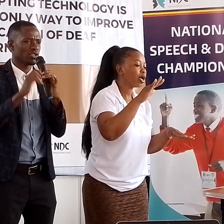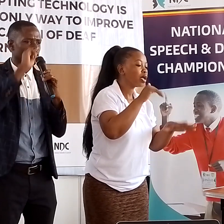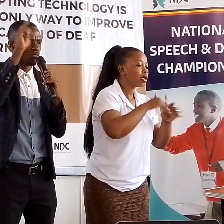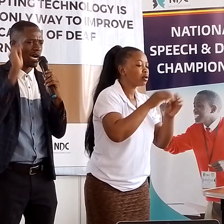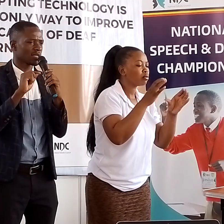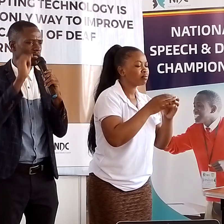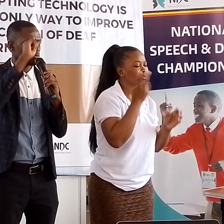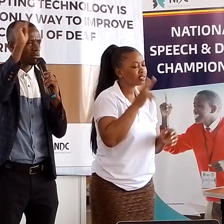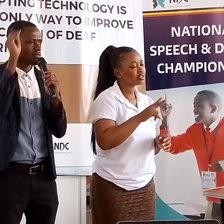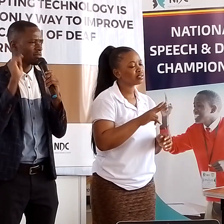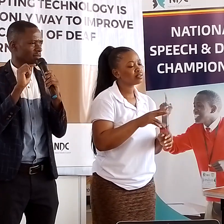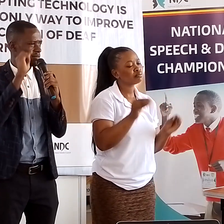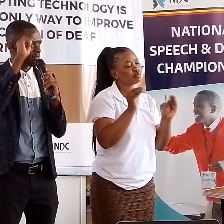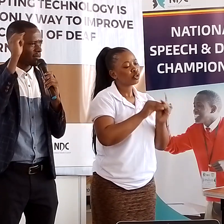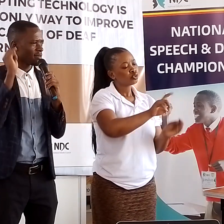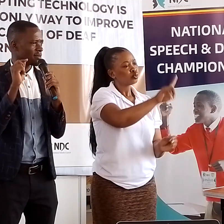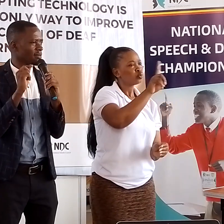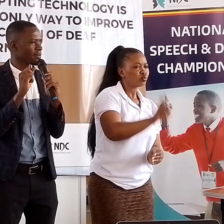put question marks.